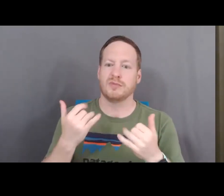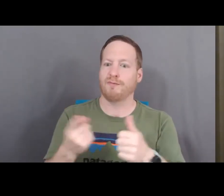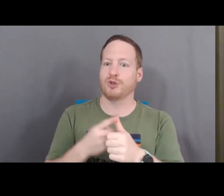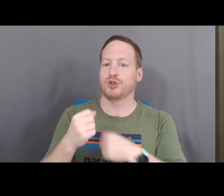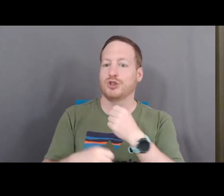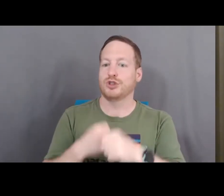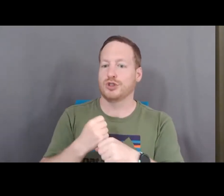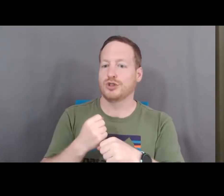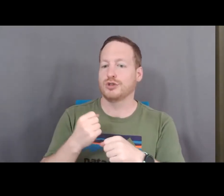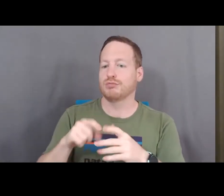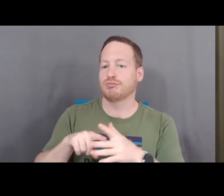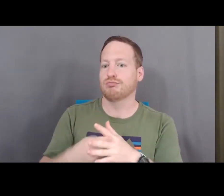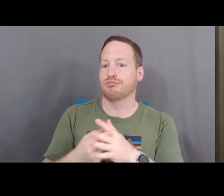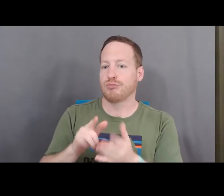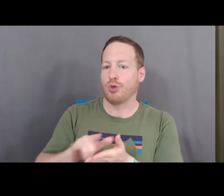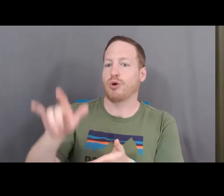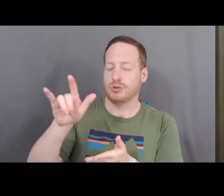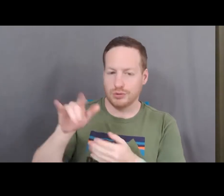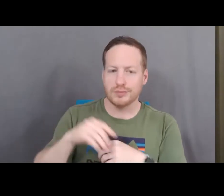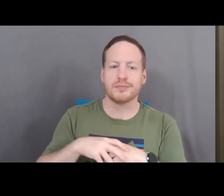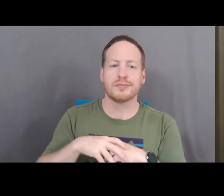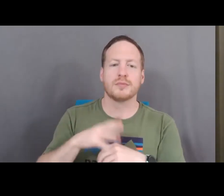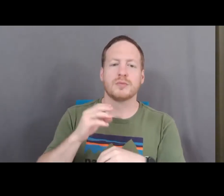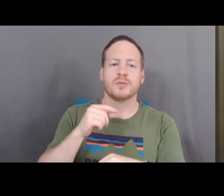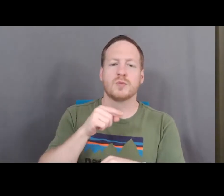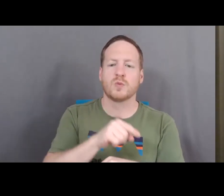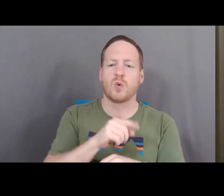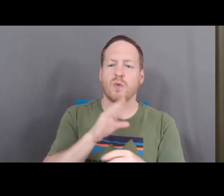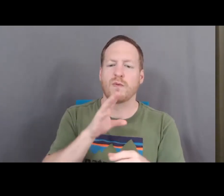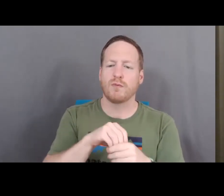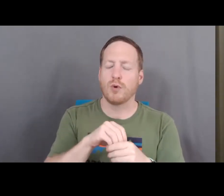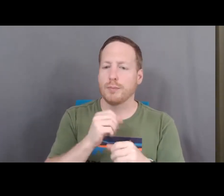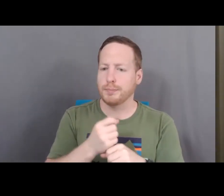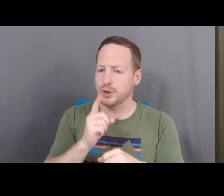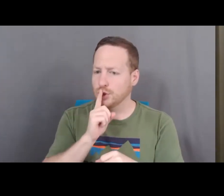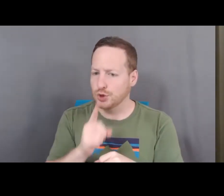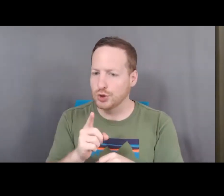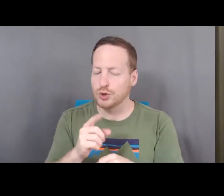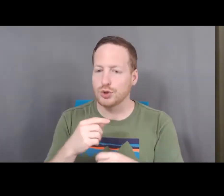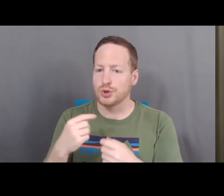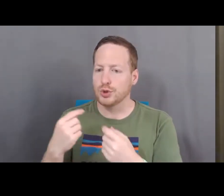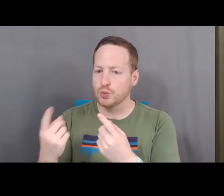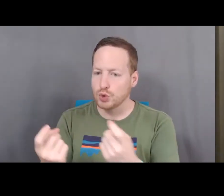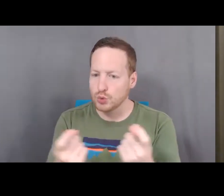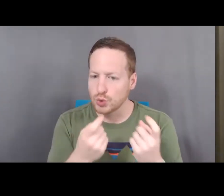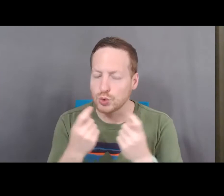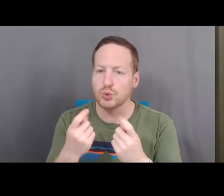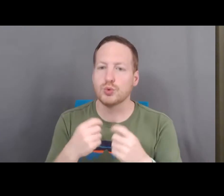And this is its first year, its launch year. And I'm involved in making